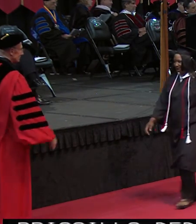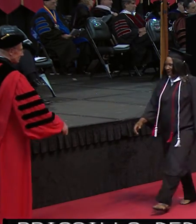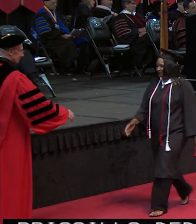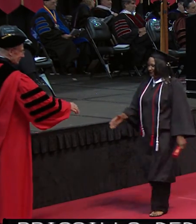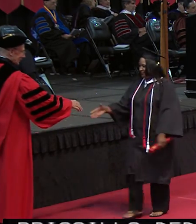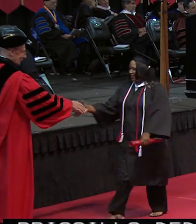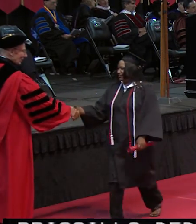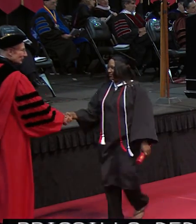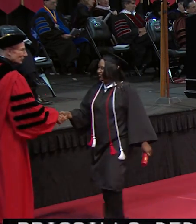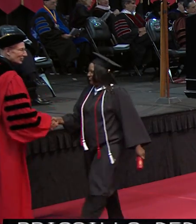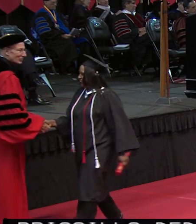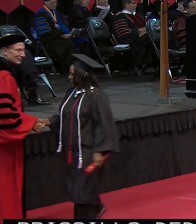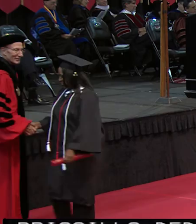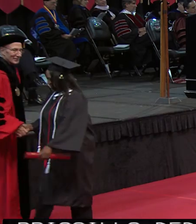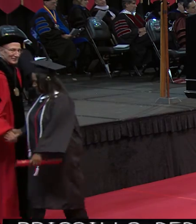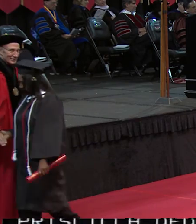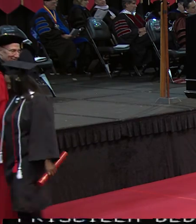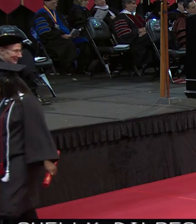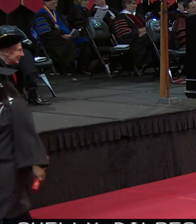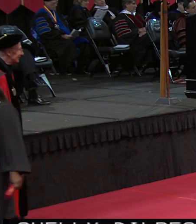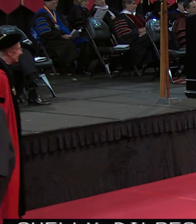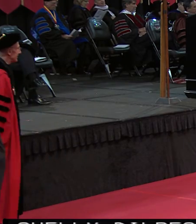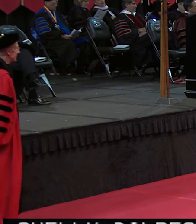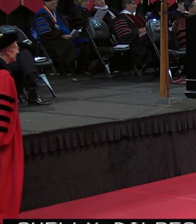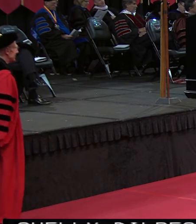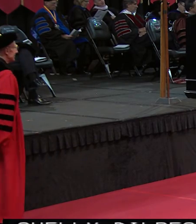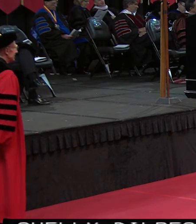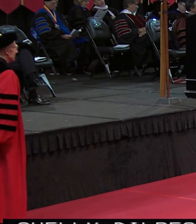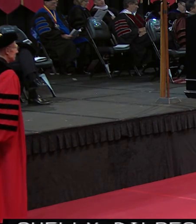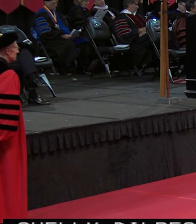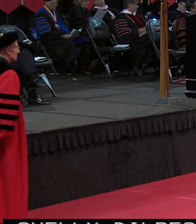Maria Guadalupe Dominguez.